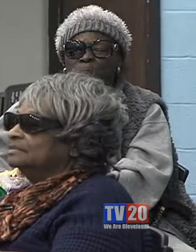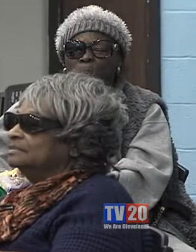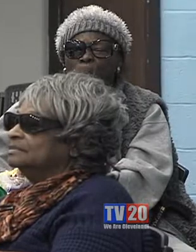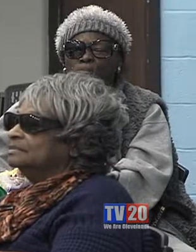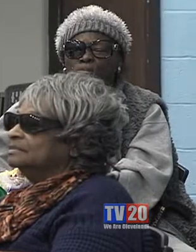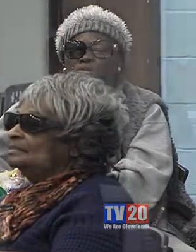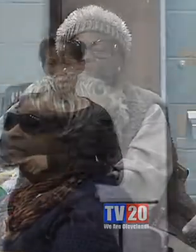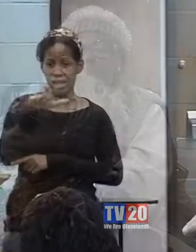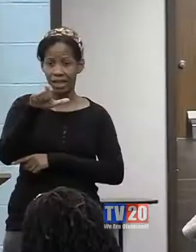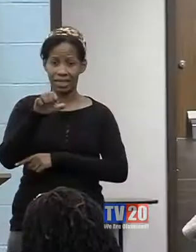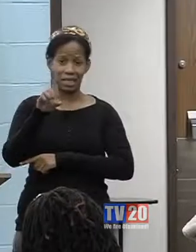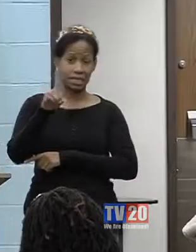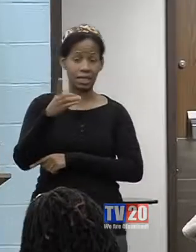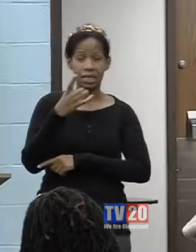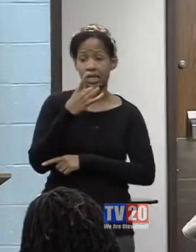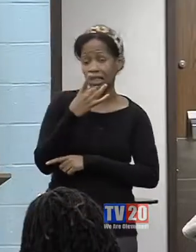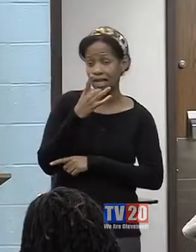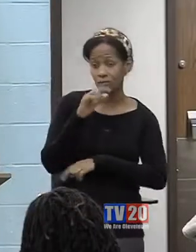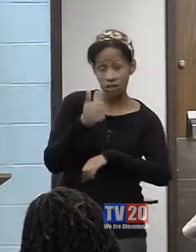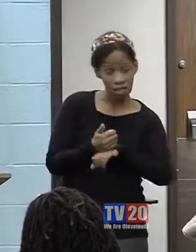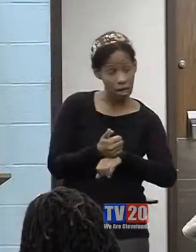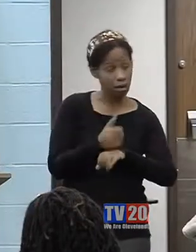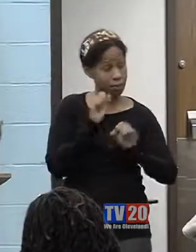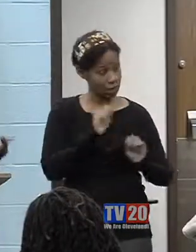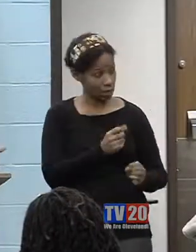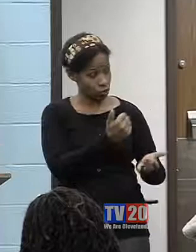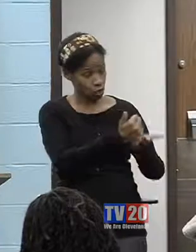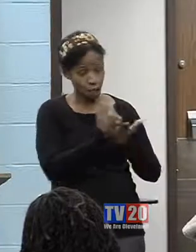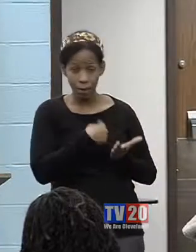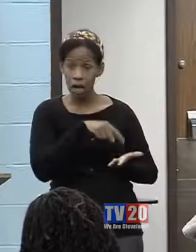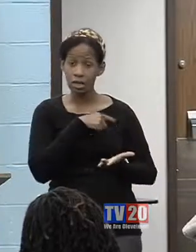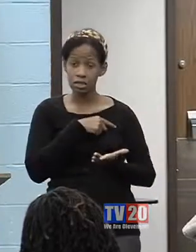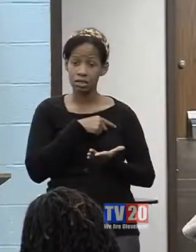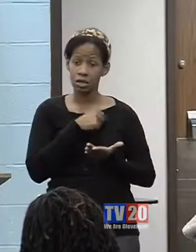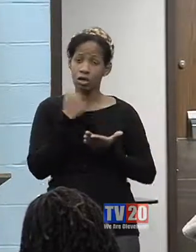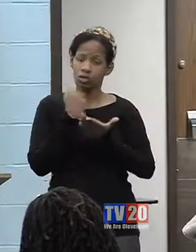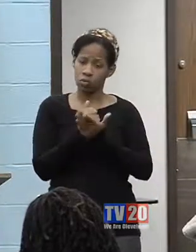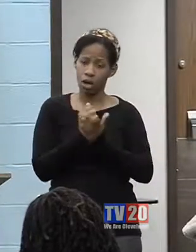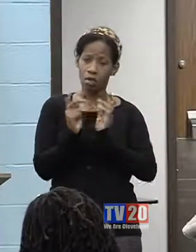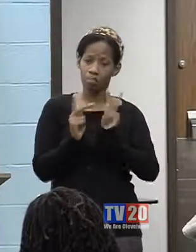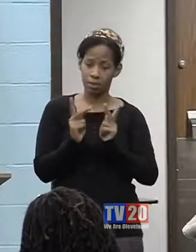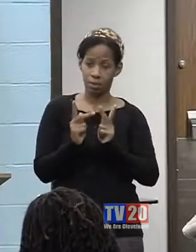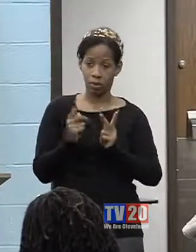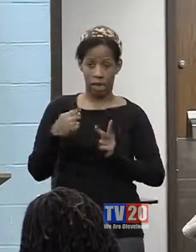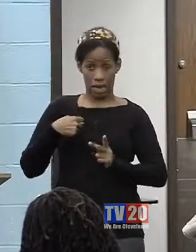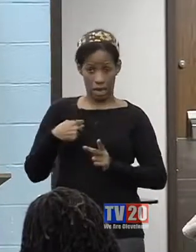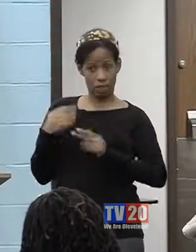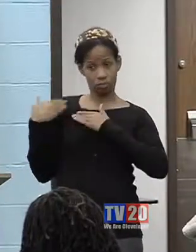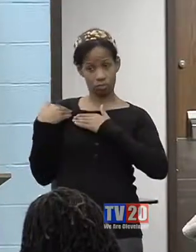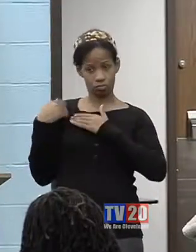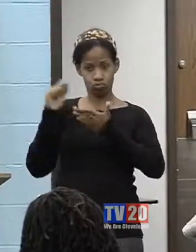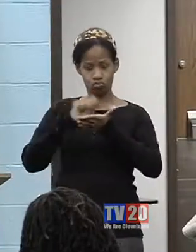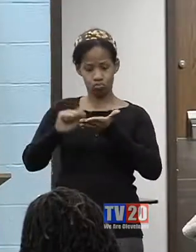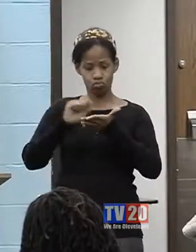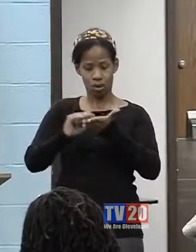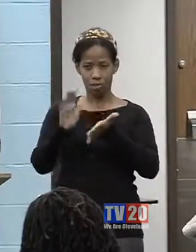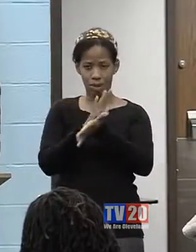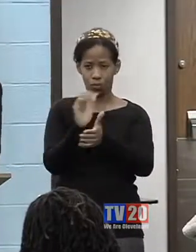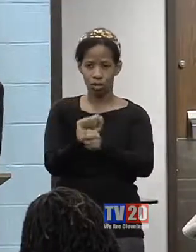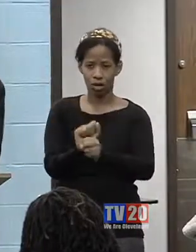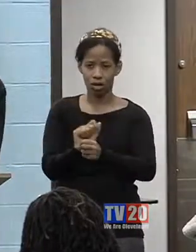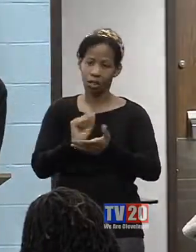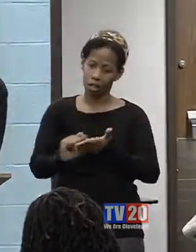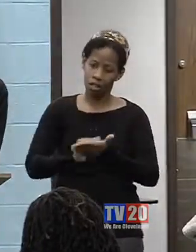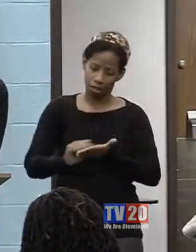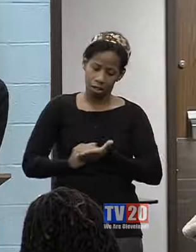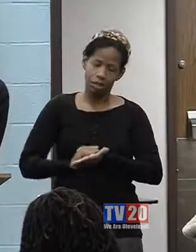LED lightings and other things that we're doing, because we can write policy. The job really of a council member is